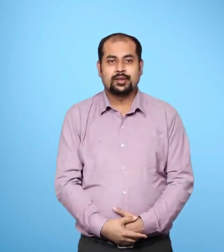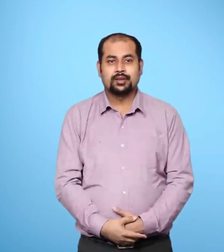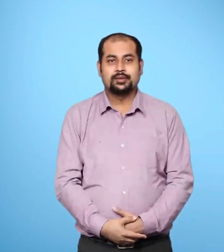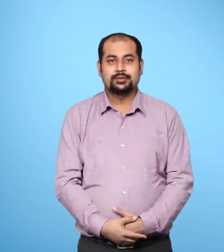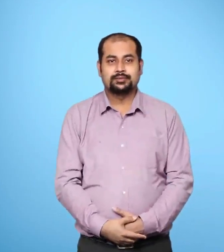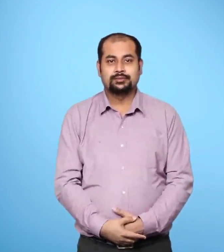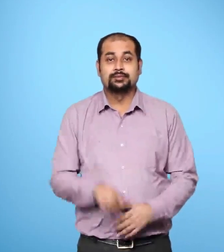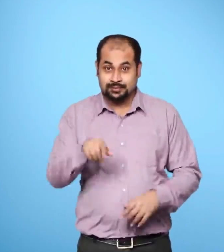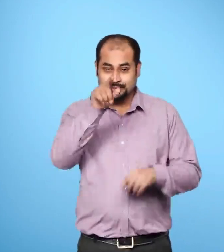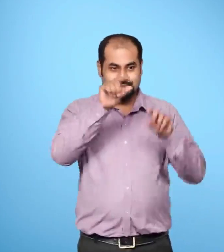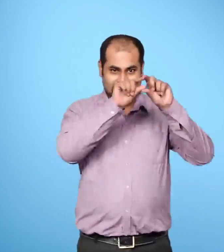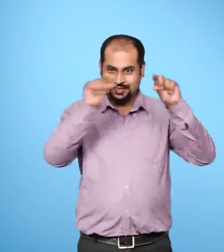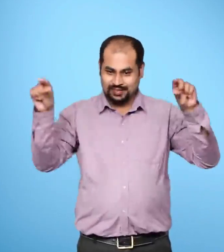Let's read the table row-wise.